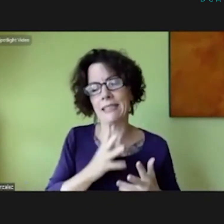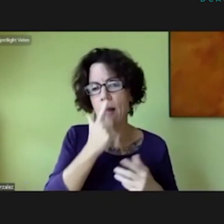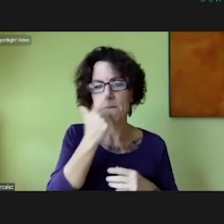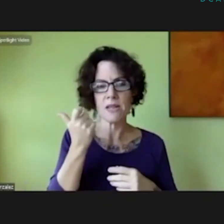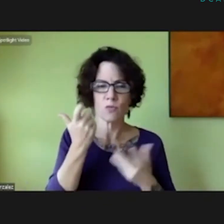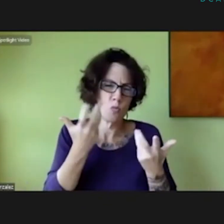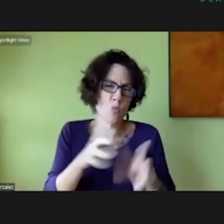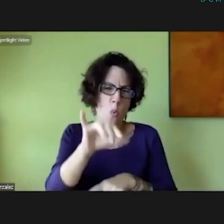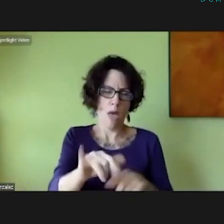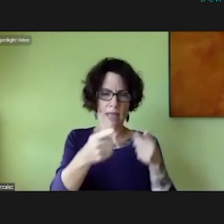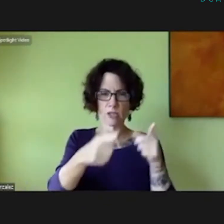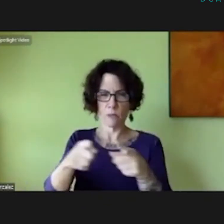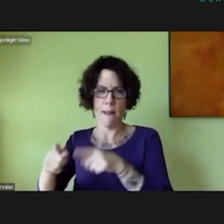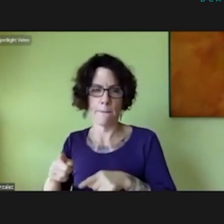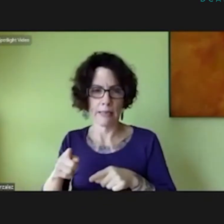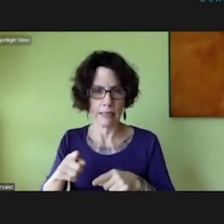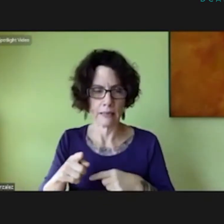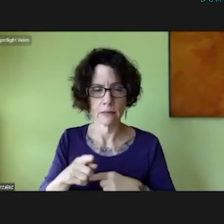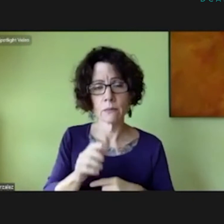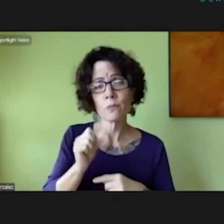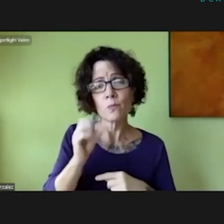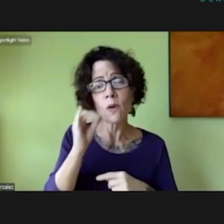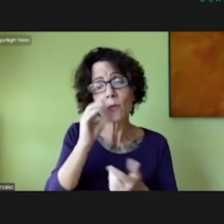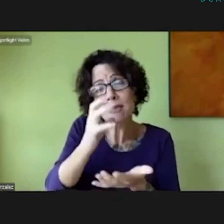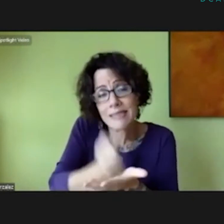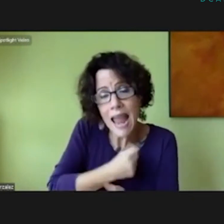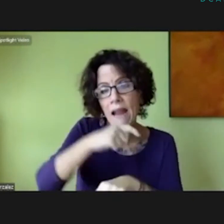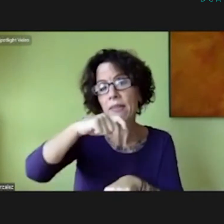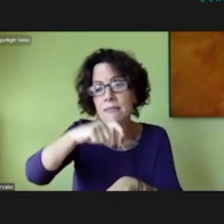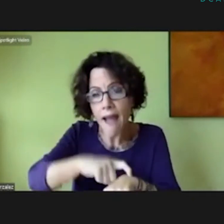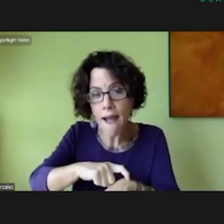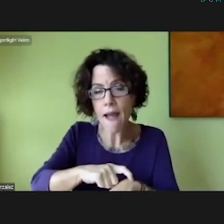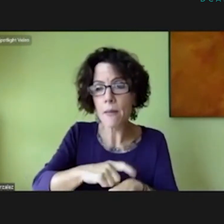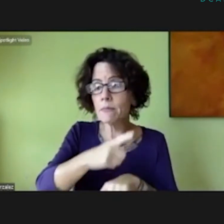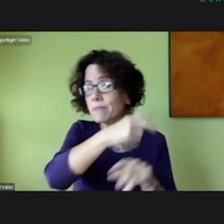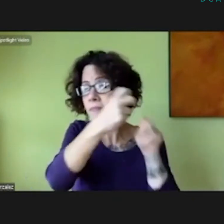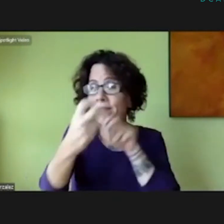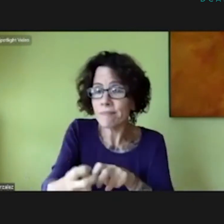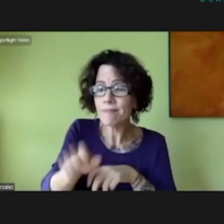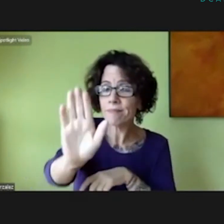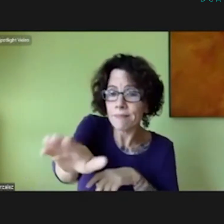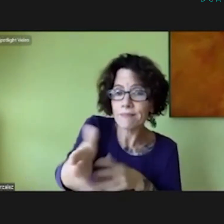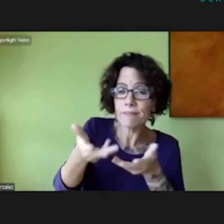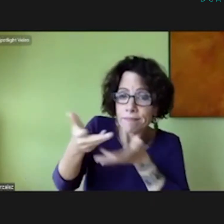parents pass away, they all of a sudden hate each other. They want this, they want that. They start fighting, and it's really sad. So